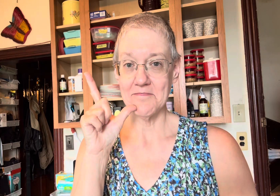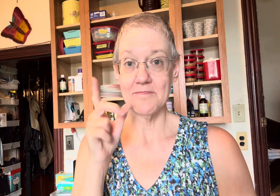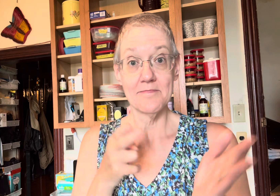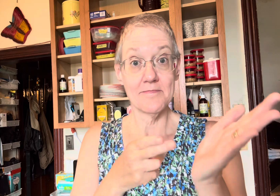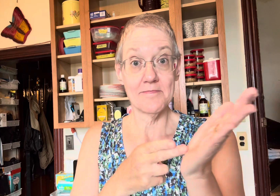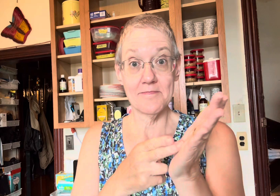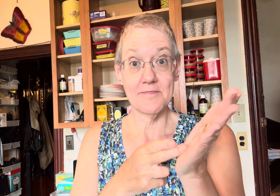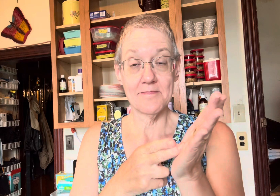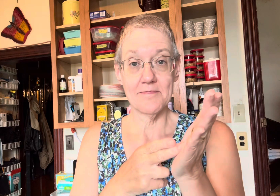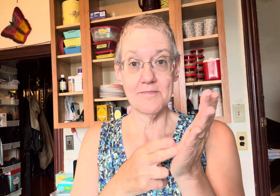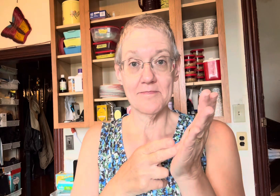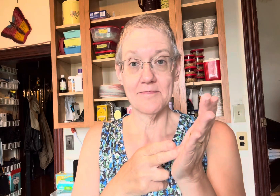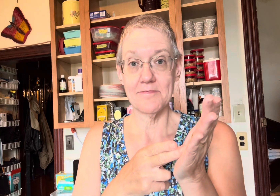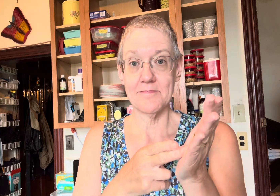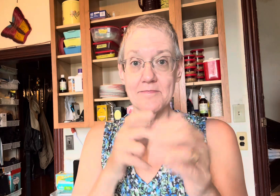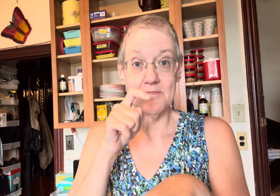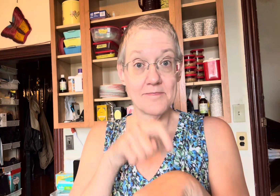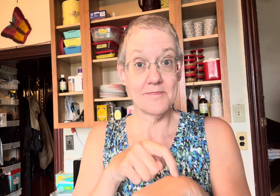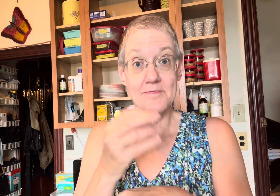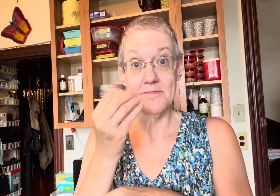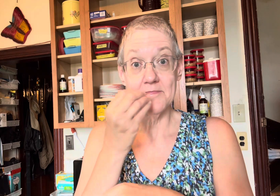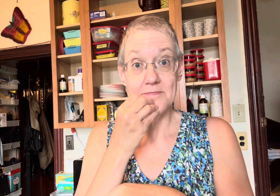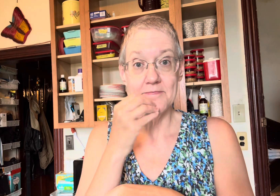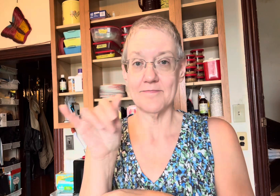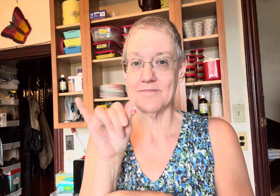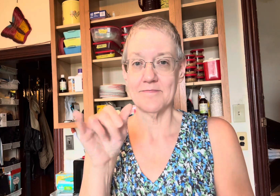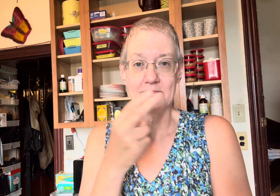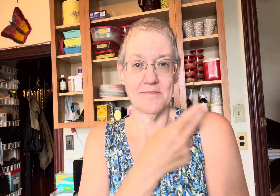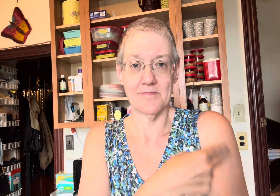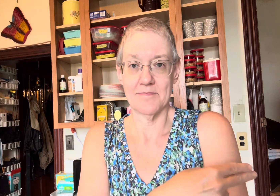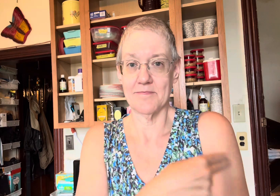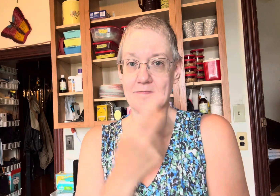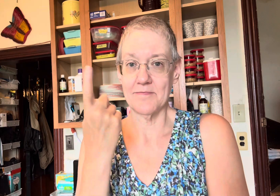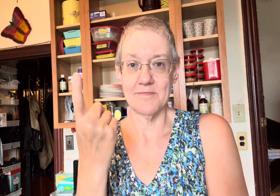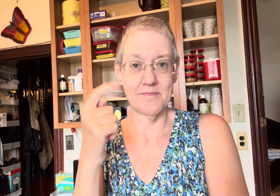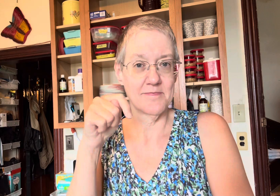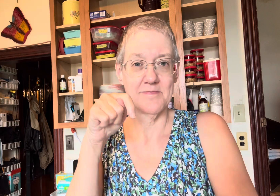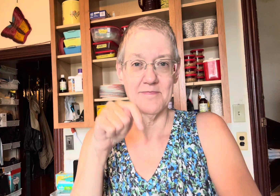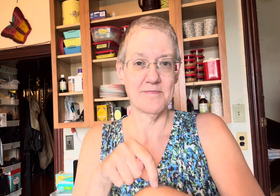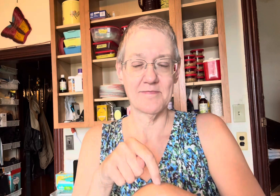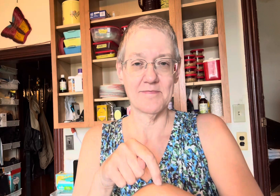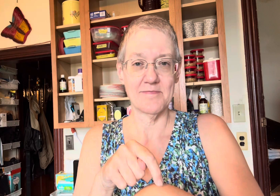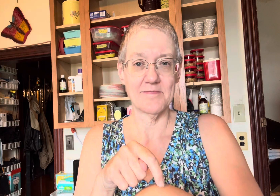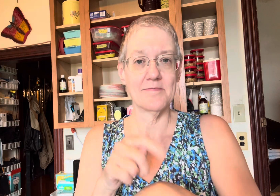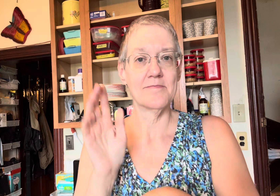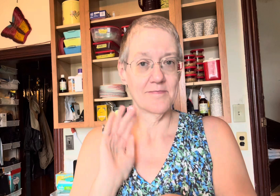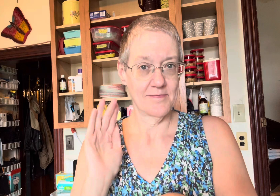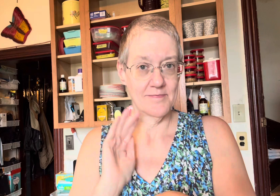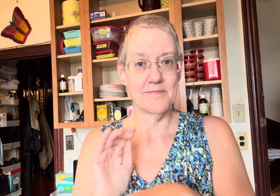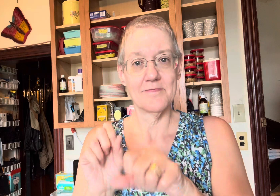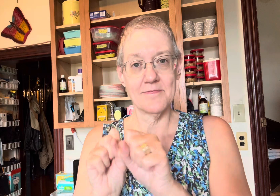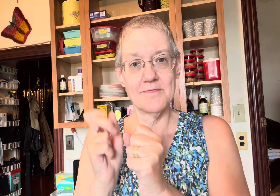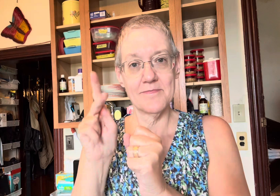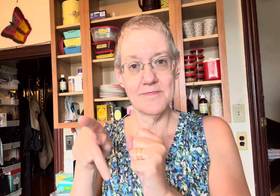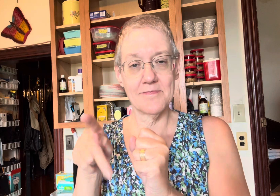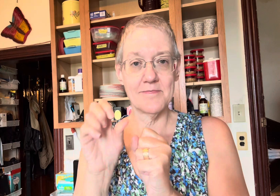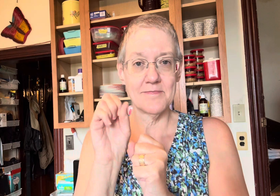lunch. Honestly, I don't have much time to eat, just like when he was in the hospital. So I'm only eating 1